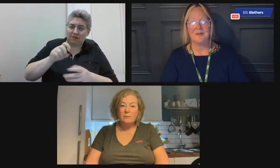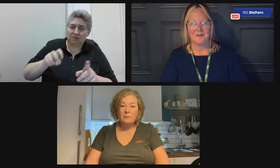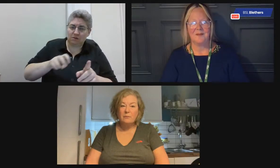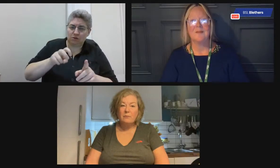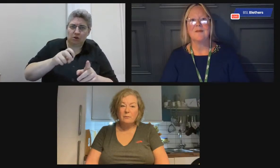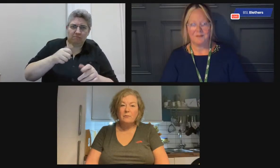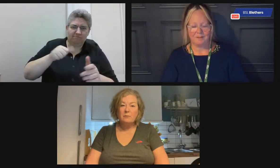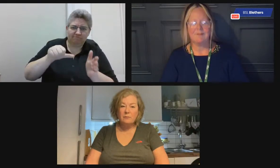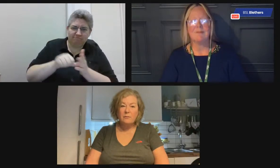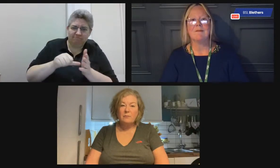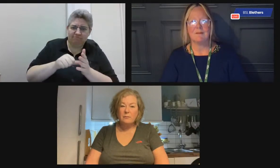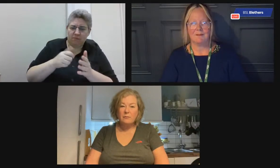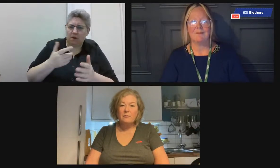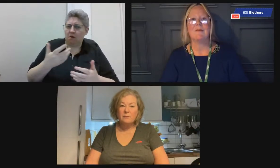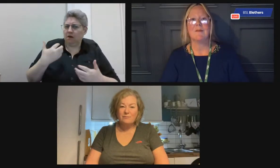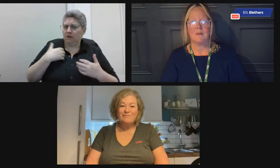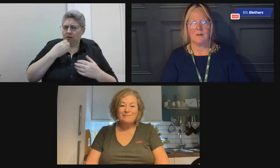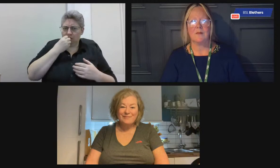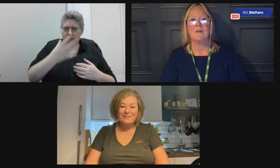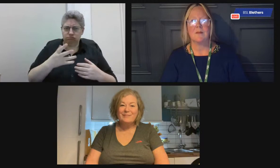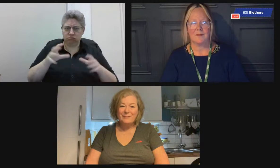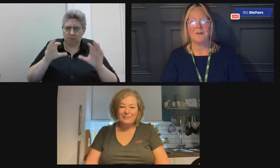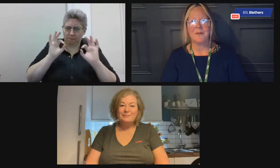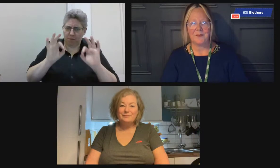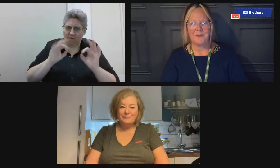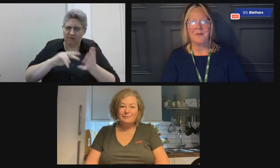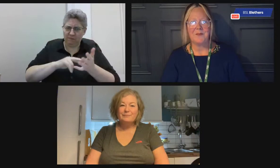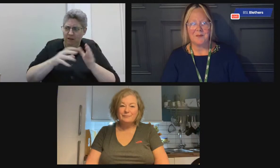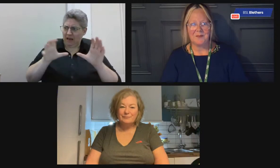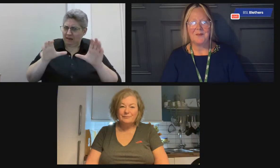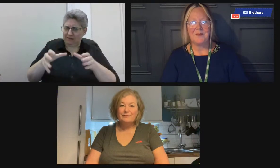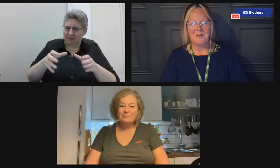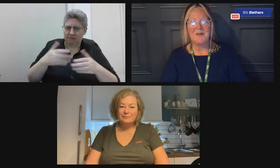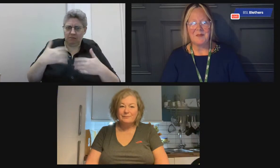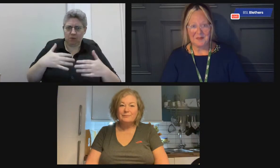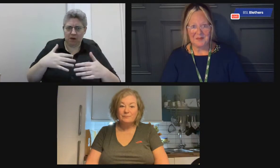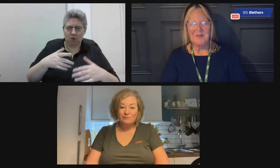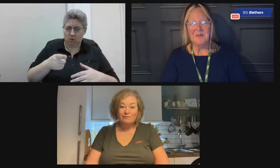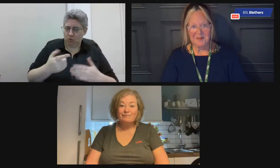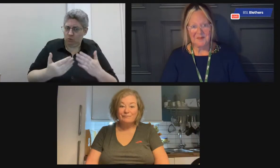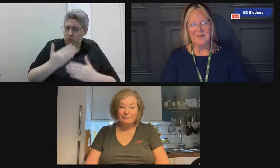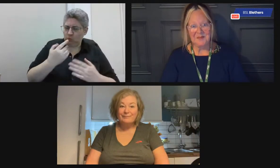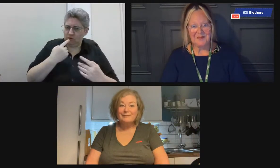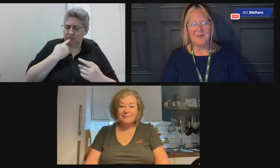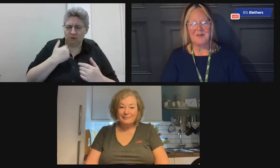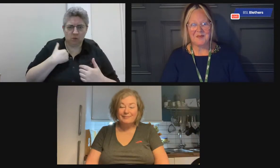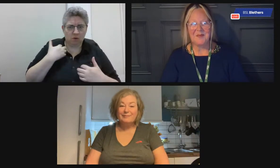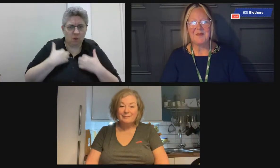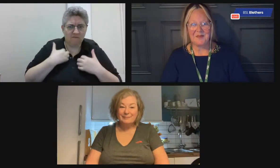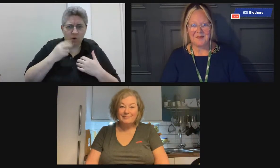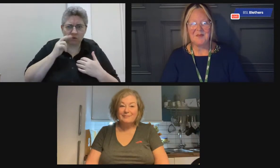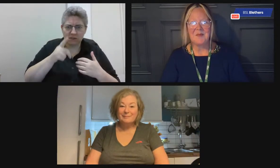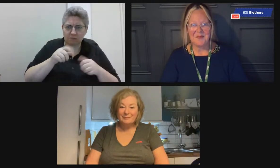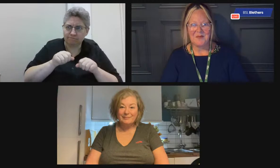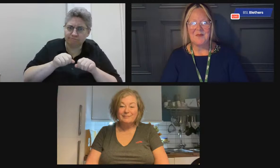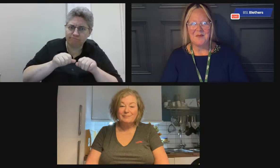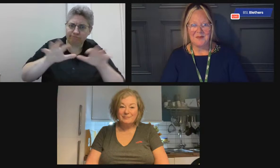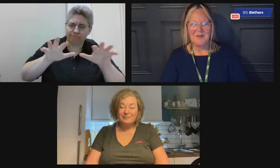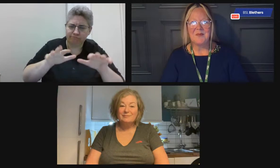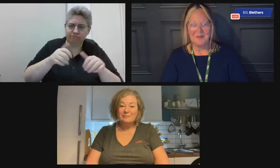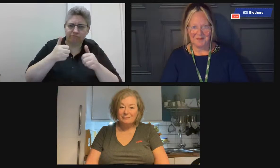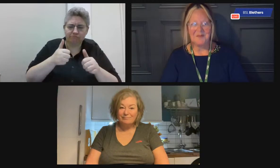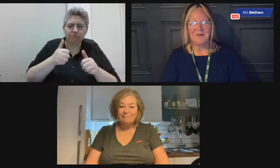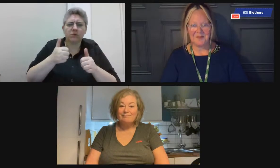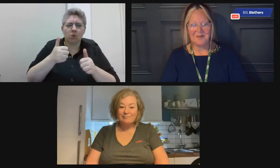you've got the advocacy as well, and help making sure that the journey is as comfortable and easy for someone. This is amazing.